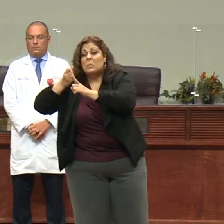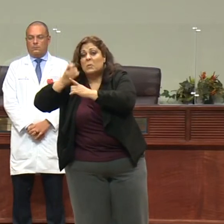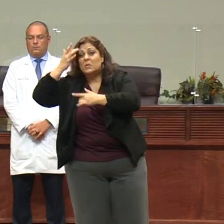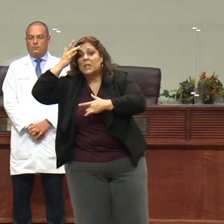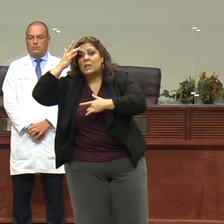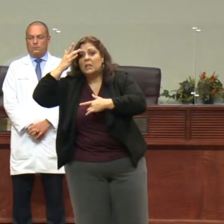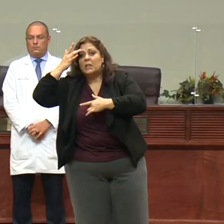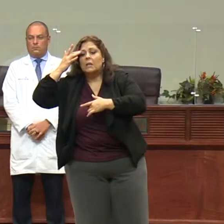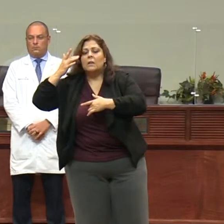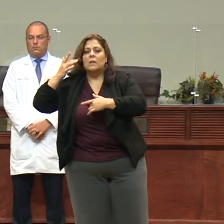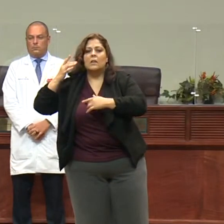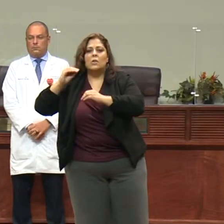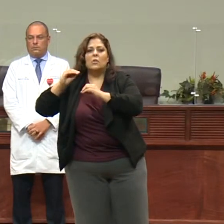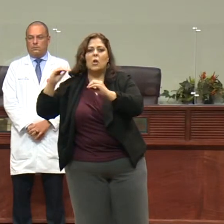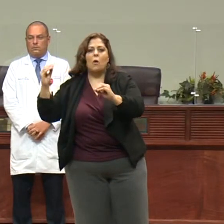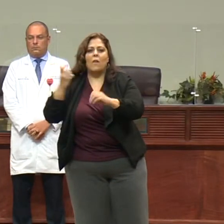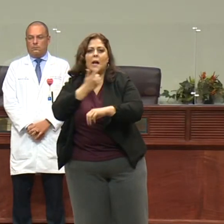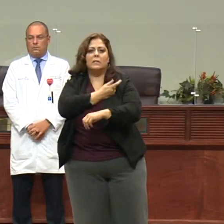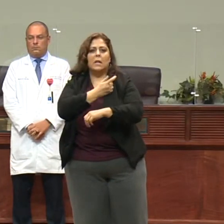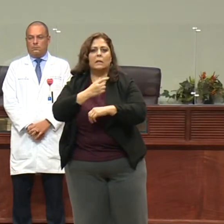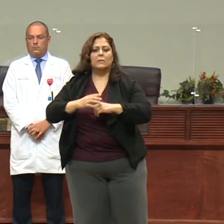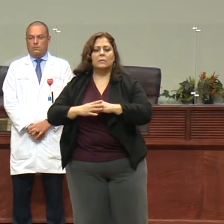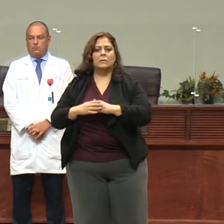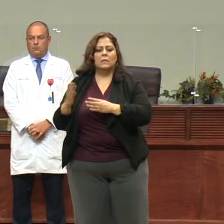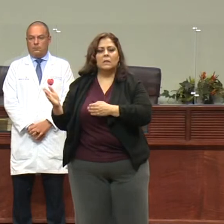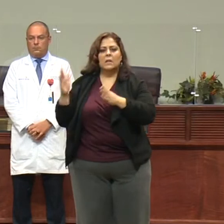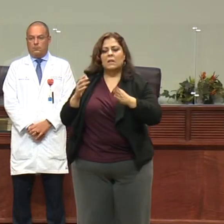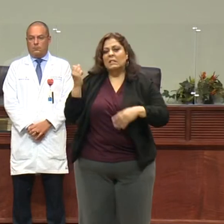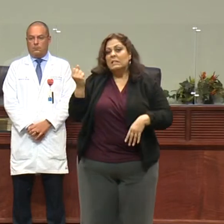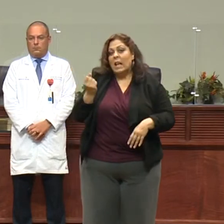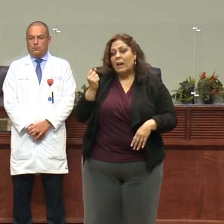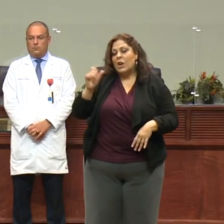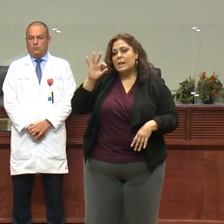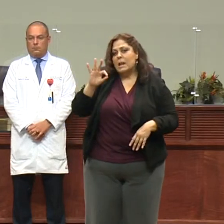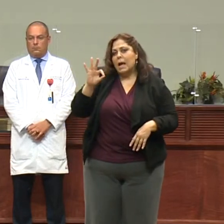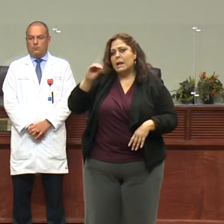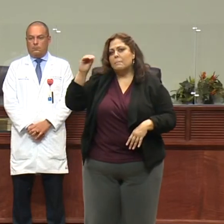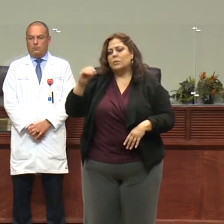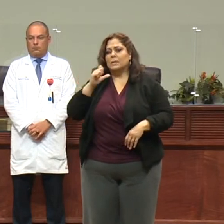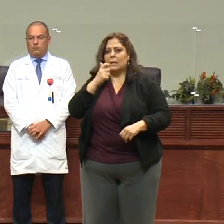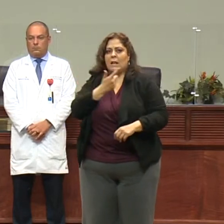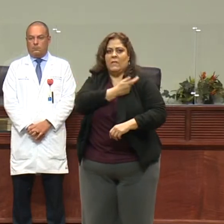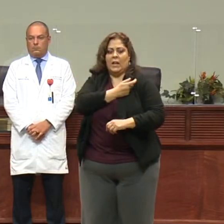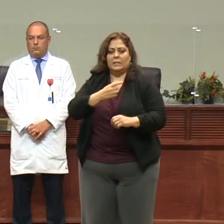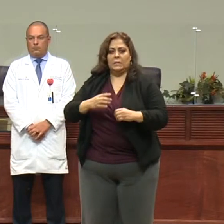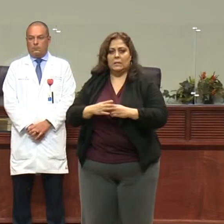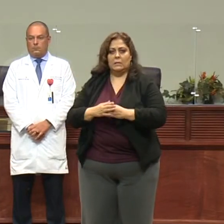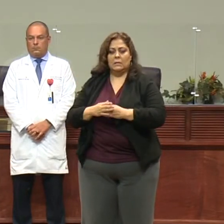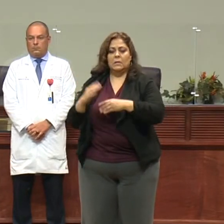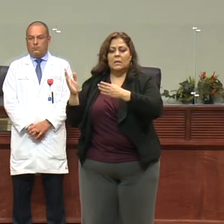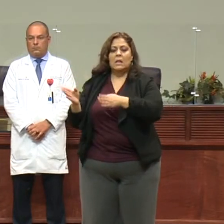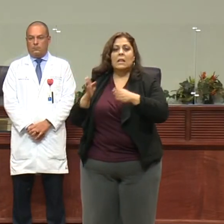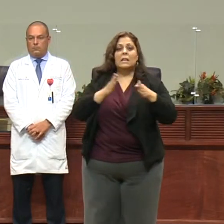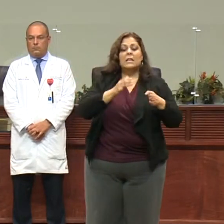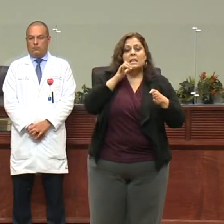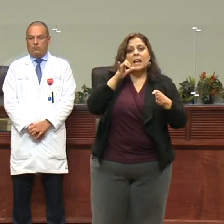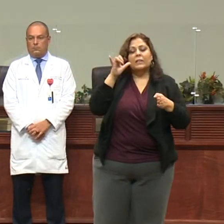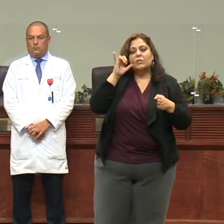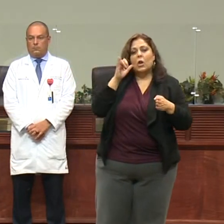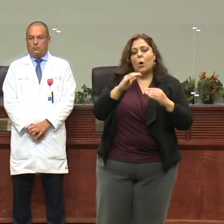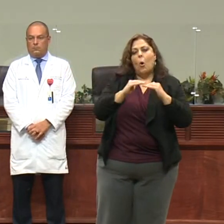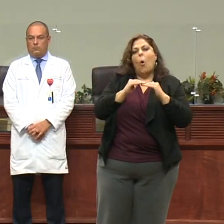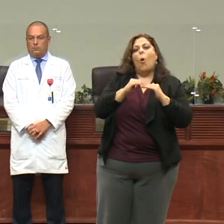On Saturday, it was 99%, and yesterday reported cases was also over 99%